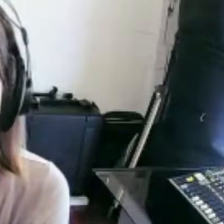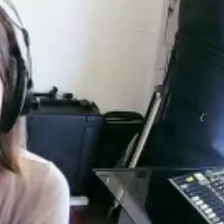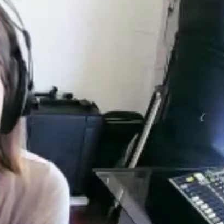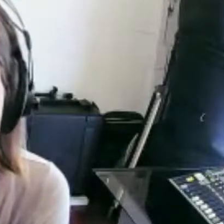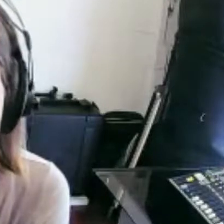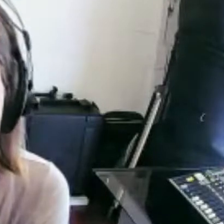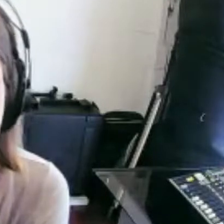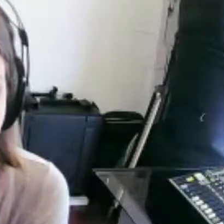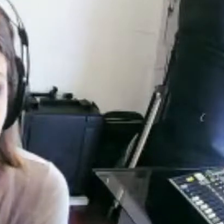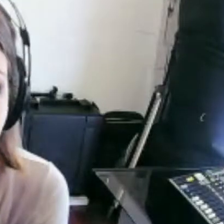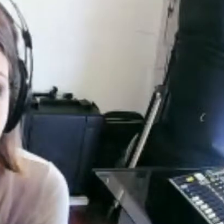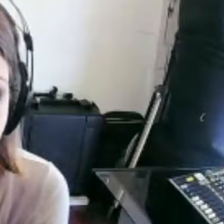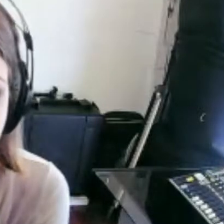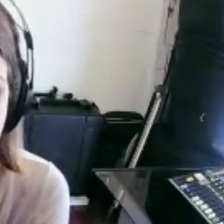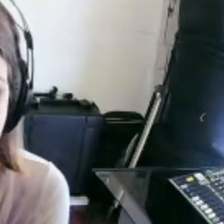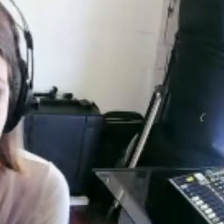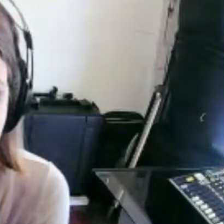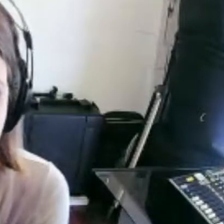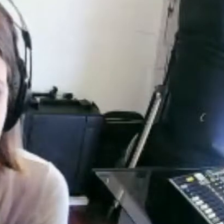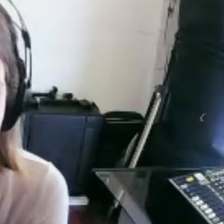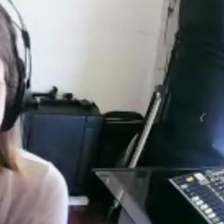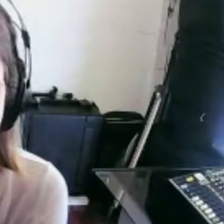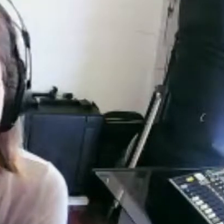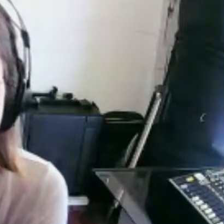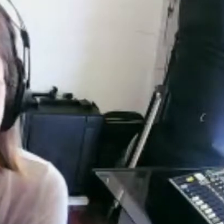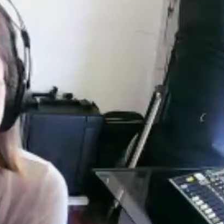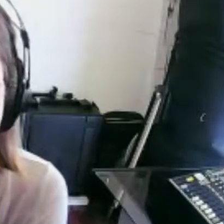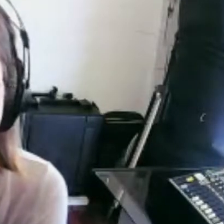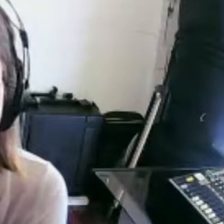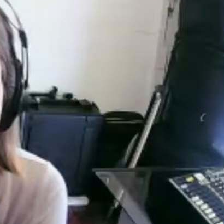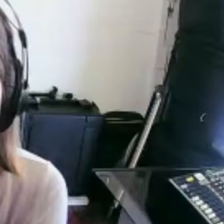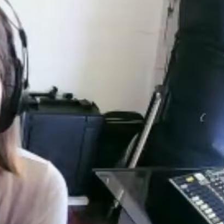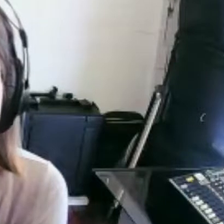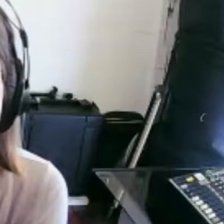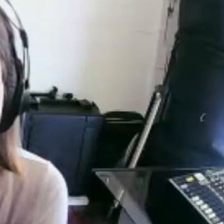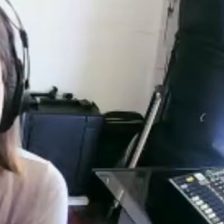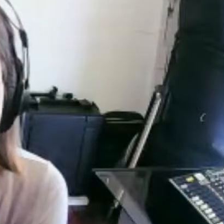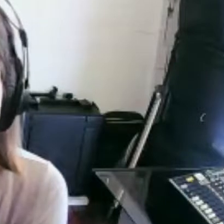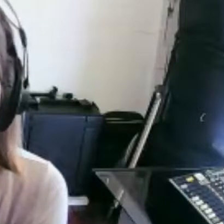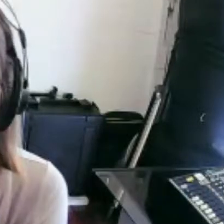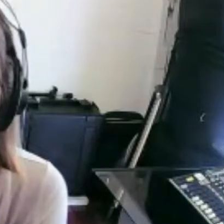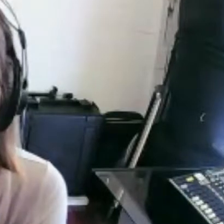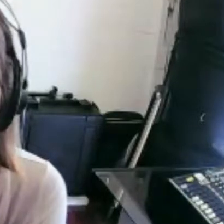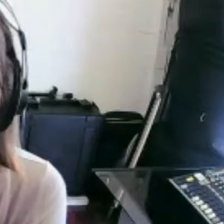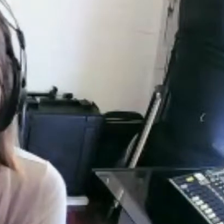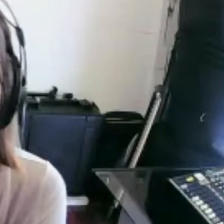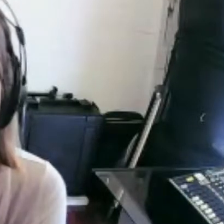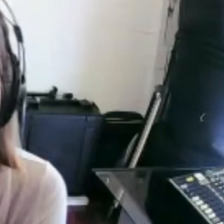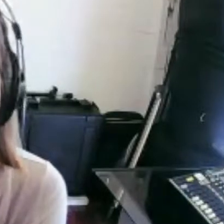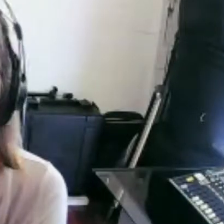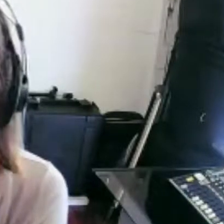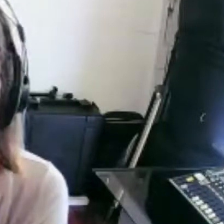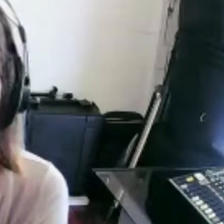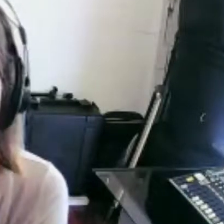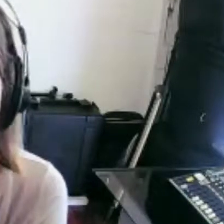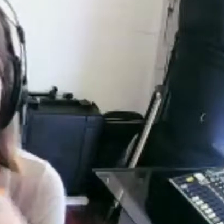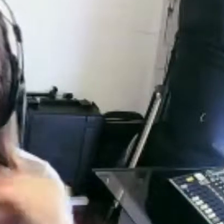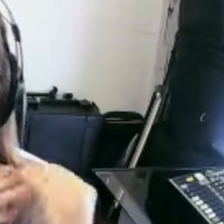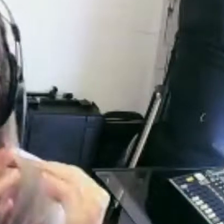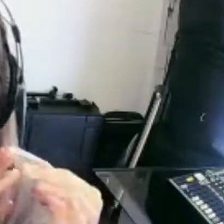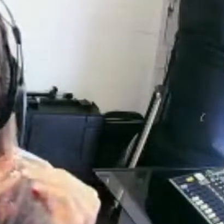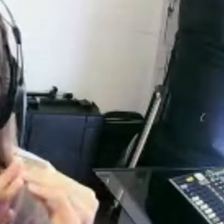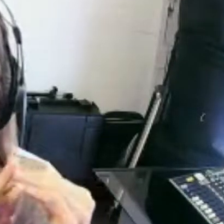you for your questions and your chat and your comments. I appreciate that. And we are the Voxsana Vodcast talking about all things